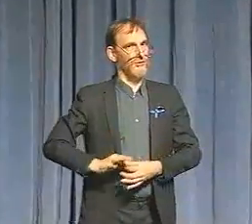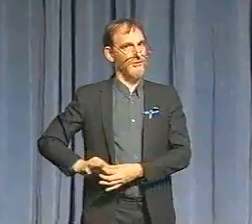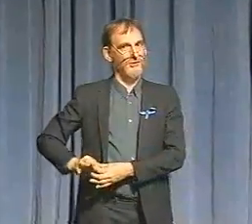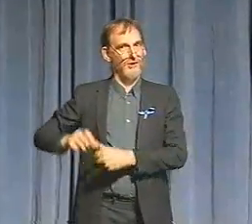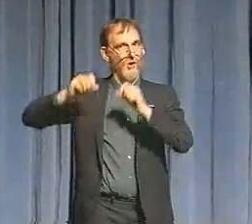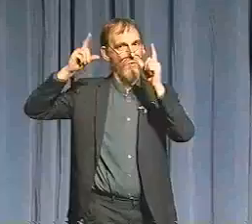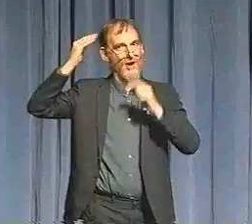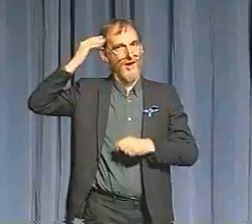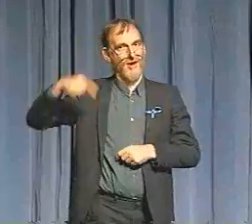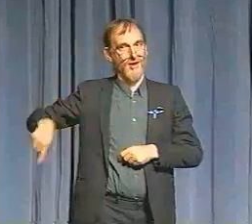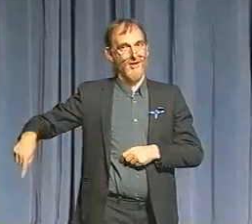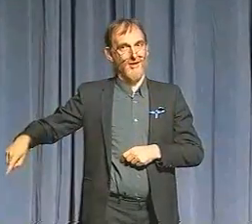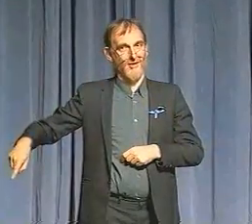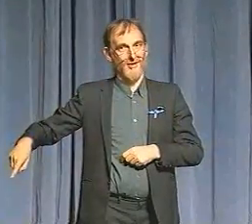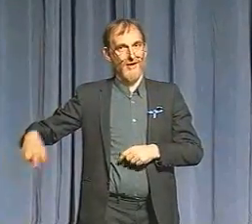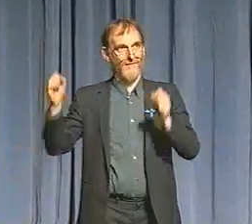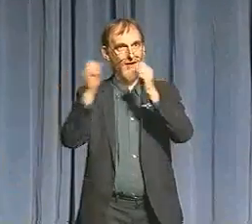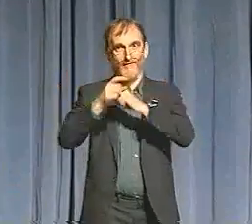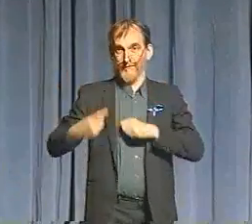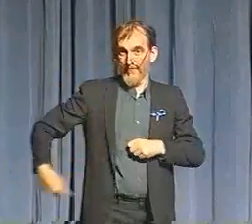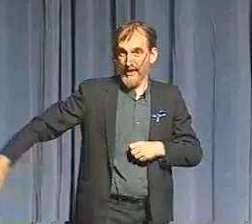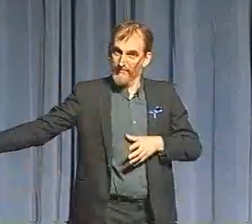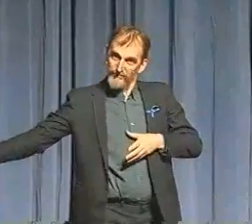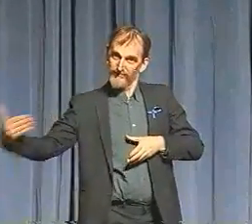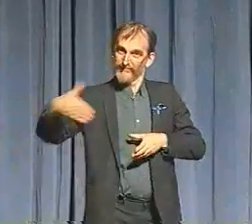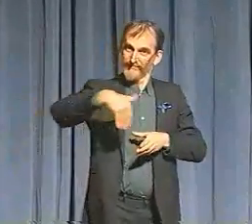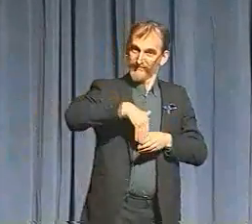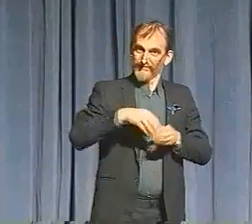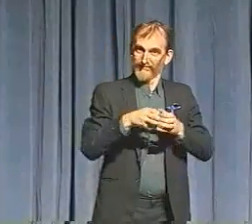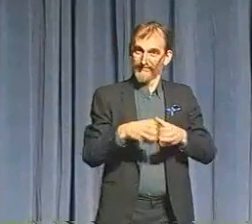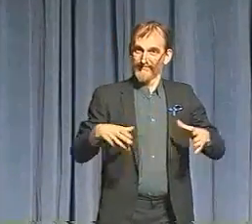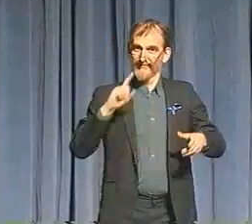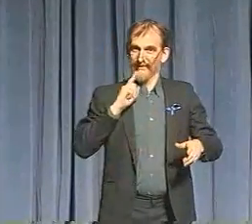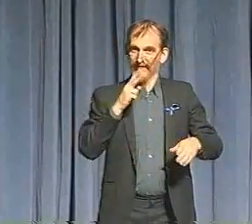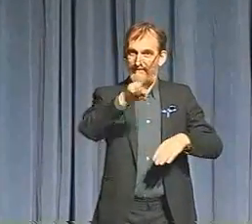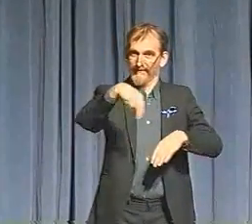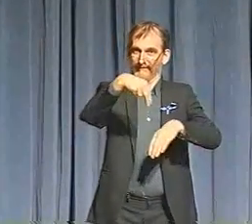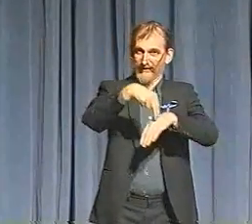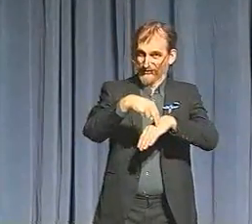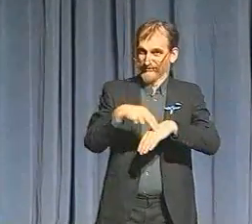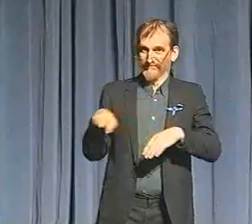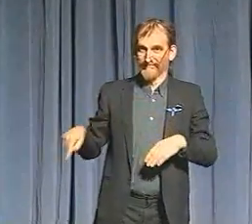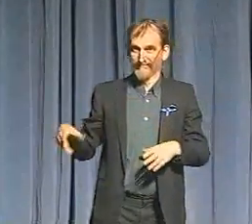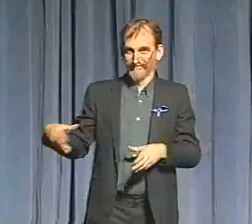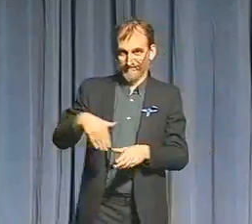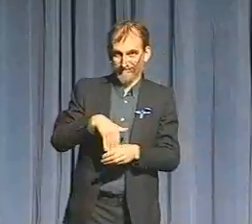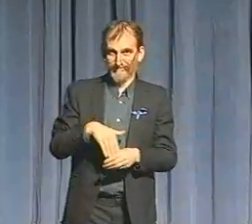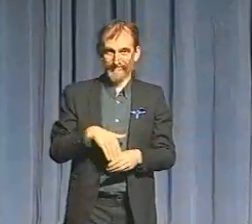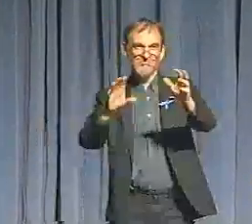treated equally. But we need to make people aware that we need to fight for all people of all nations.